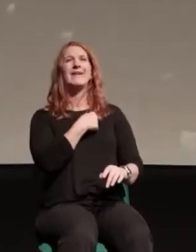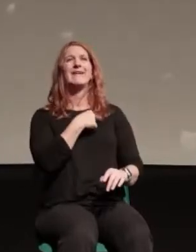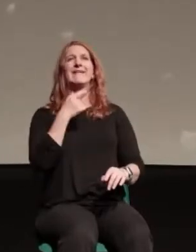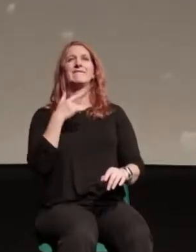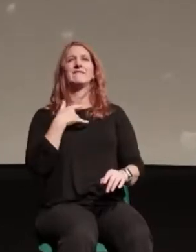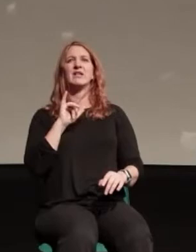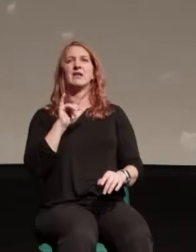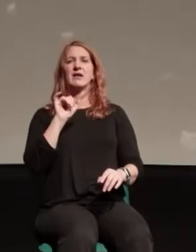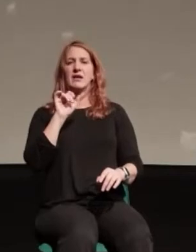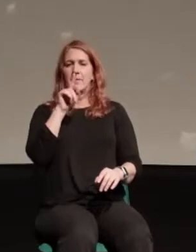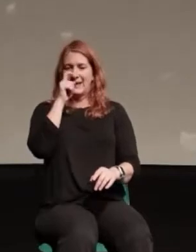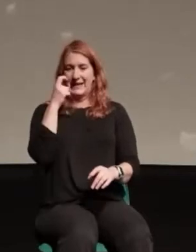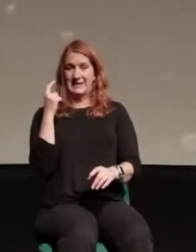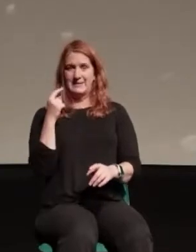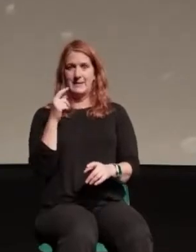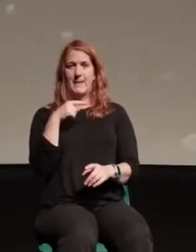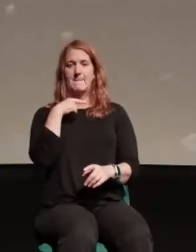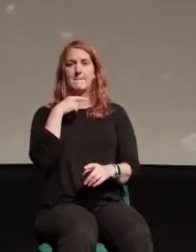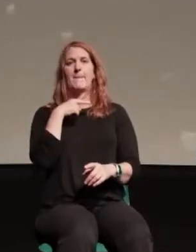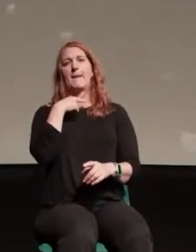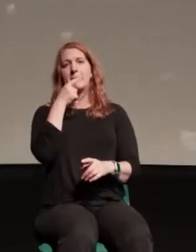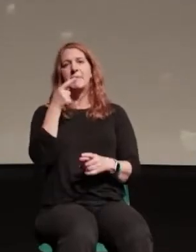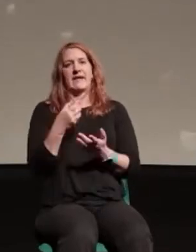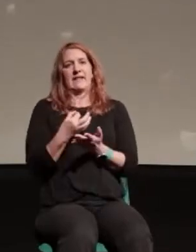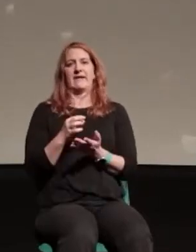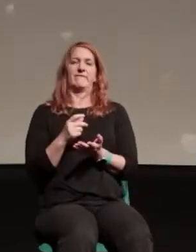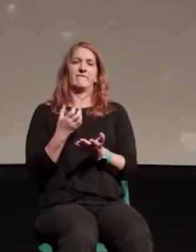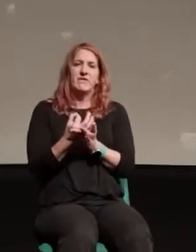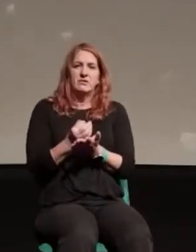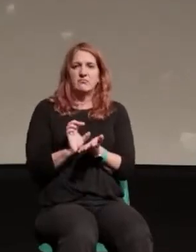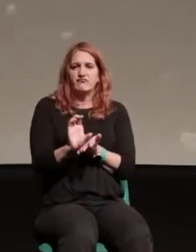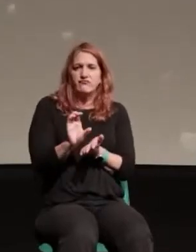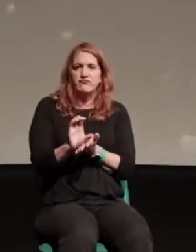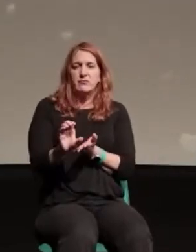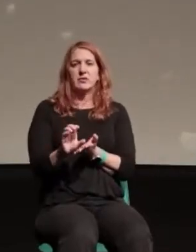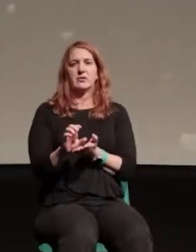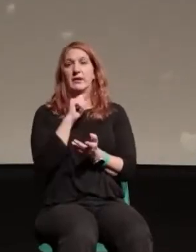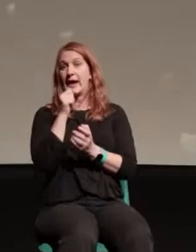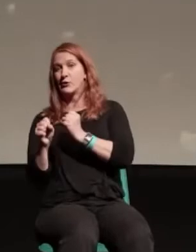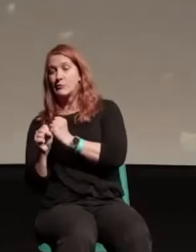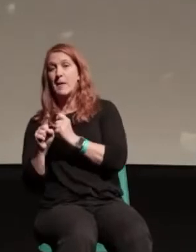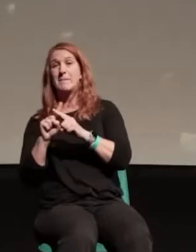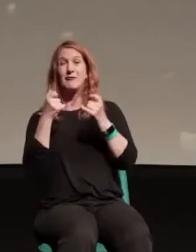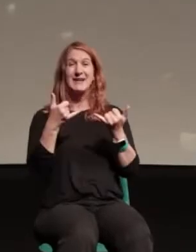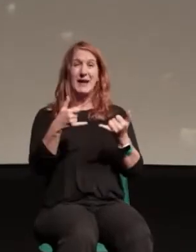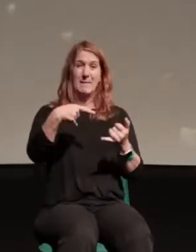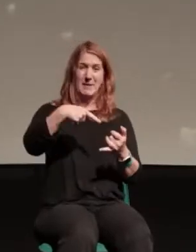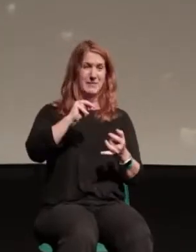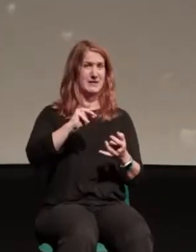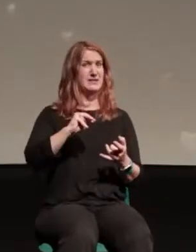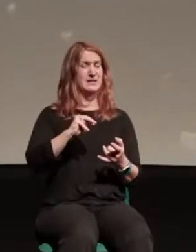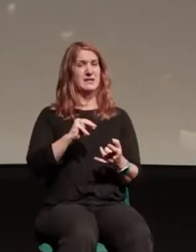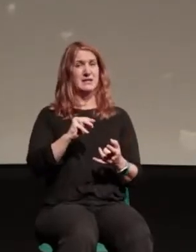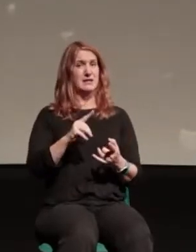of that and it's publicly funded, it's non-commercial. So it's not right now. I think perhaps public media is in a crisis